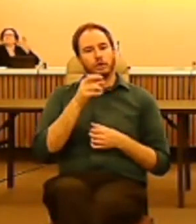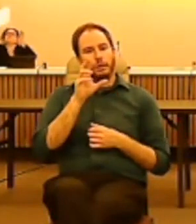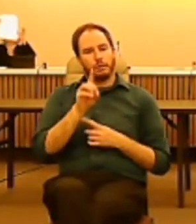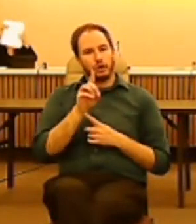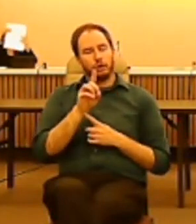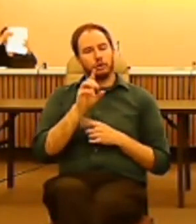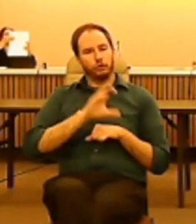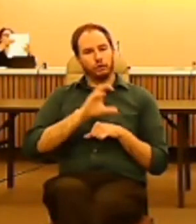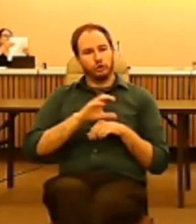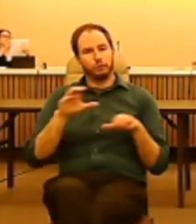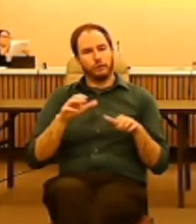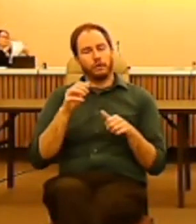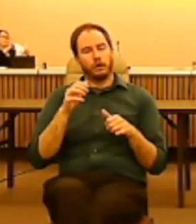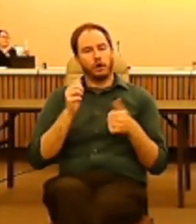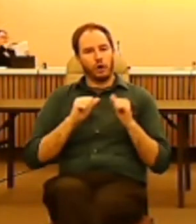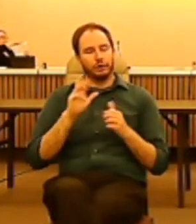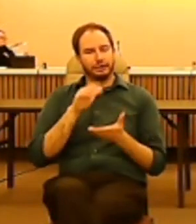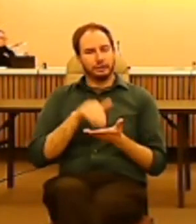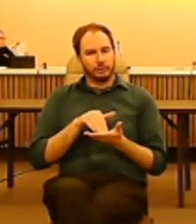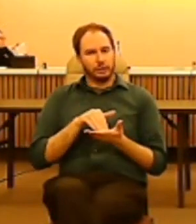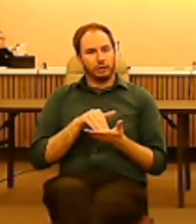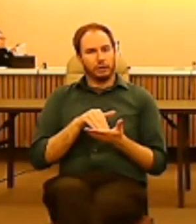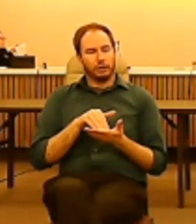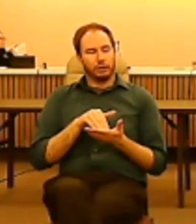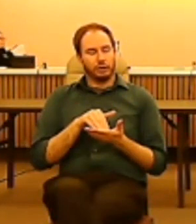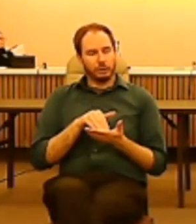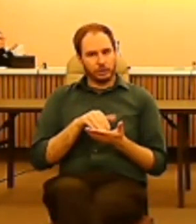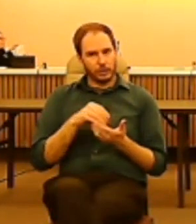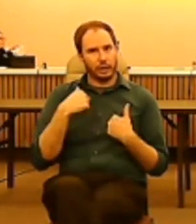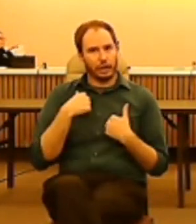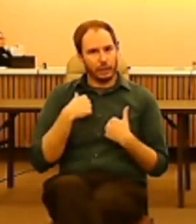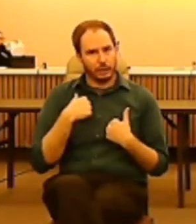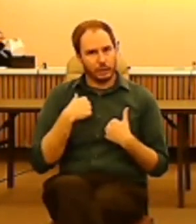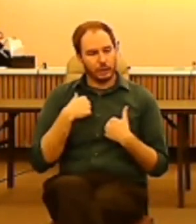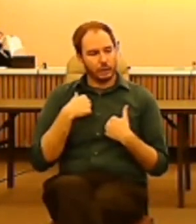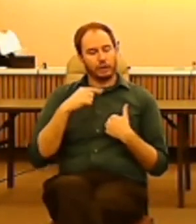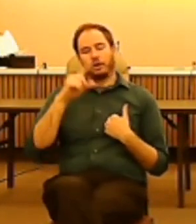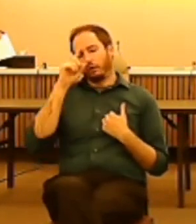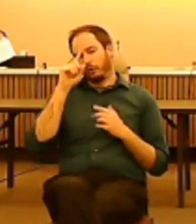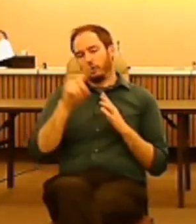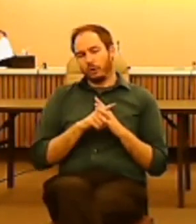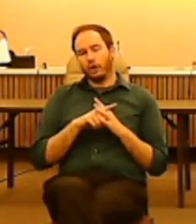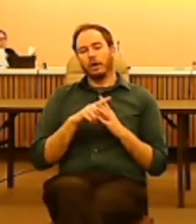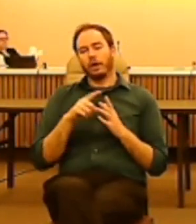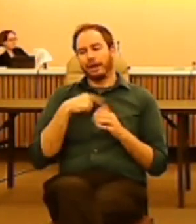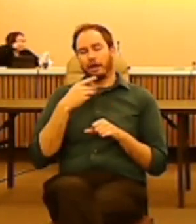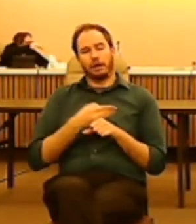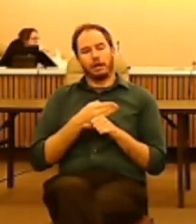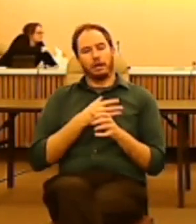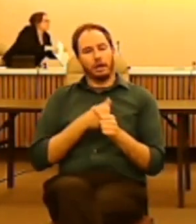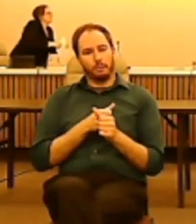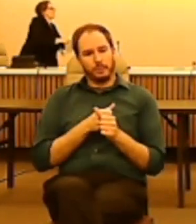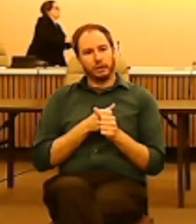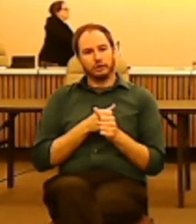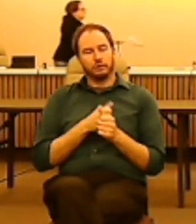Performing Arts Center and the Veterans one you Memorial, and I just updated it